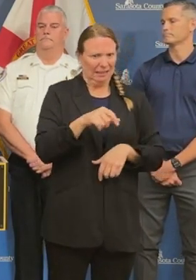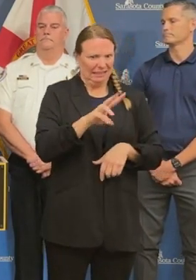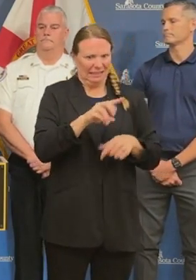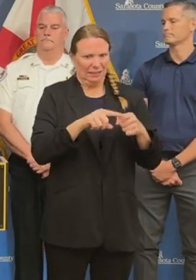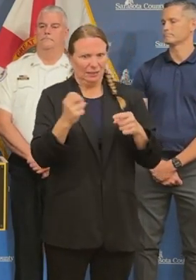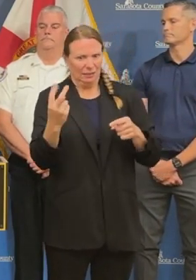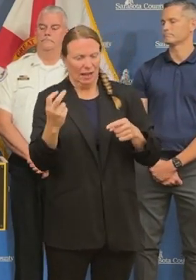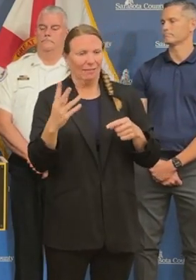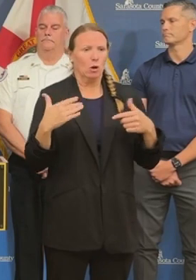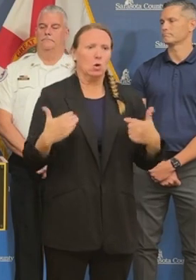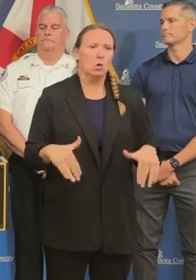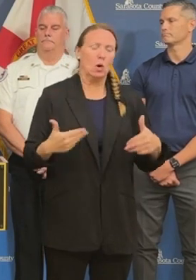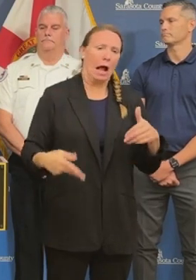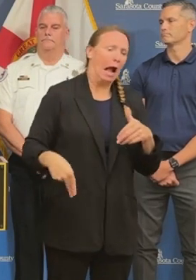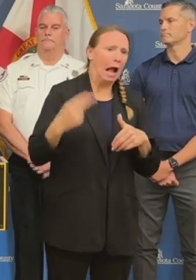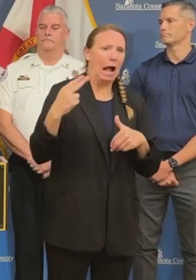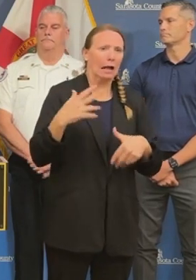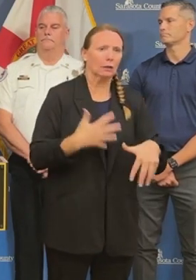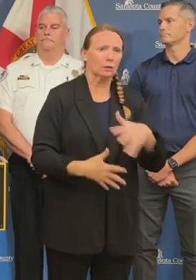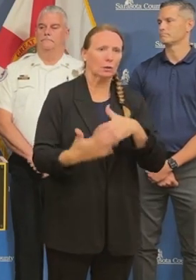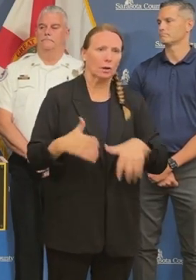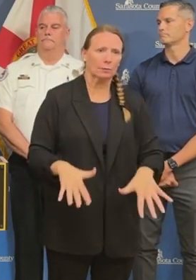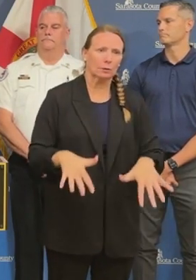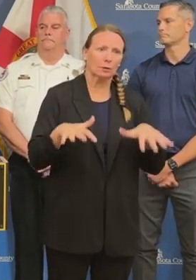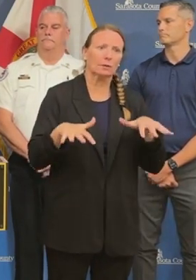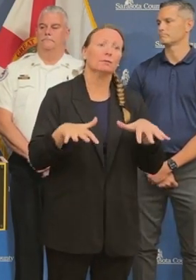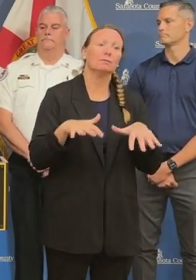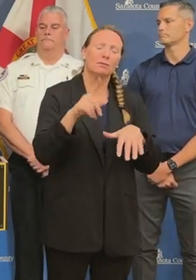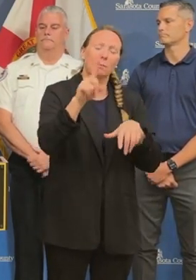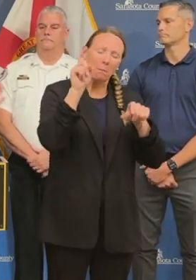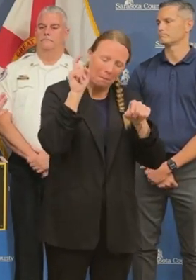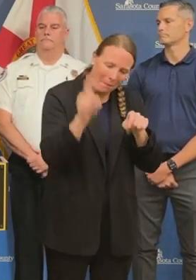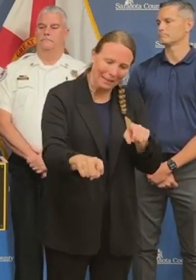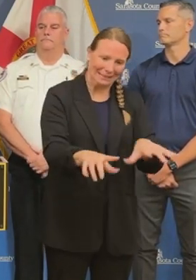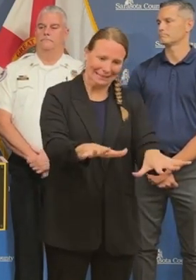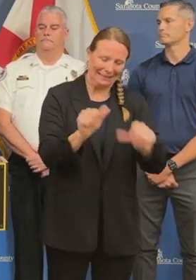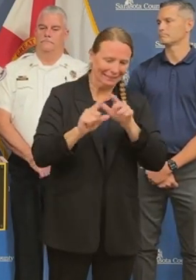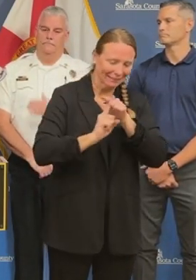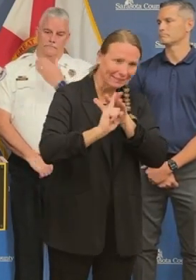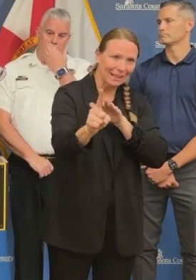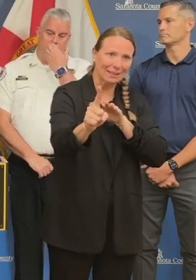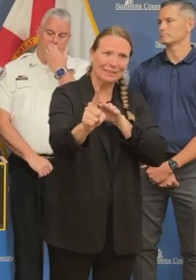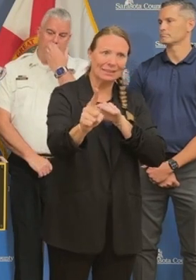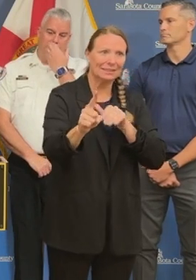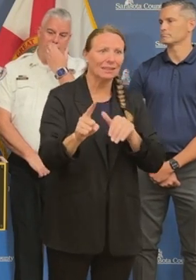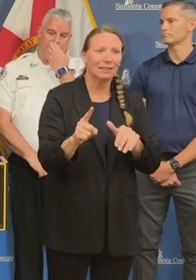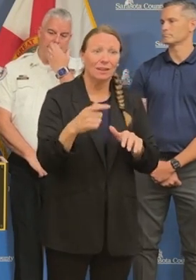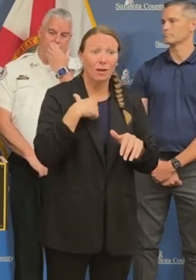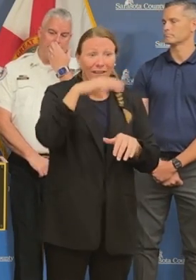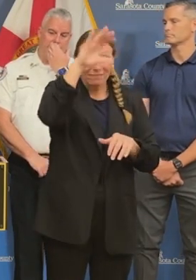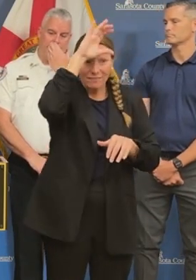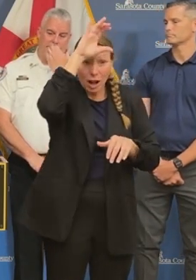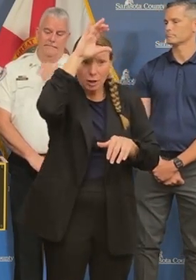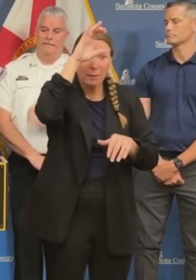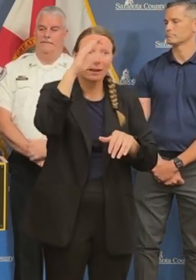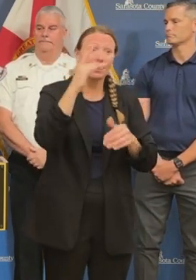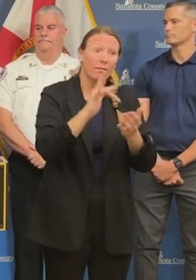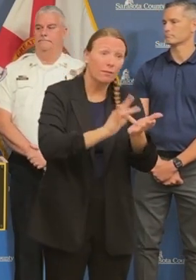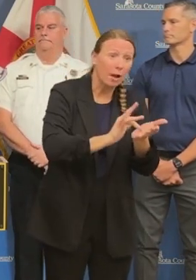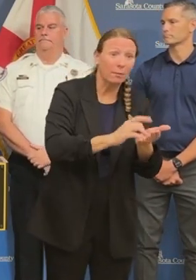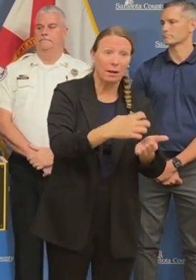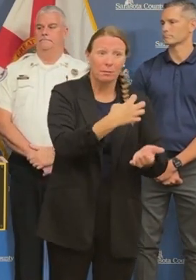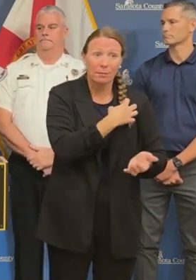the warning to get off. The men and women of the Sarasota County Sheriff's Office, fire, EMS, all the first responders can't help